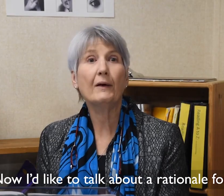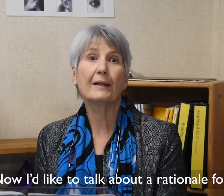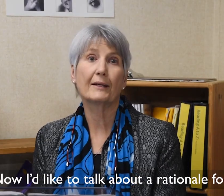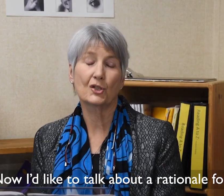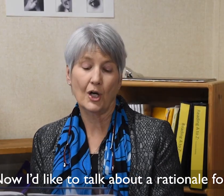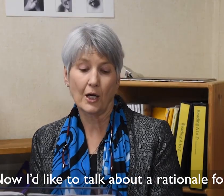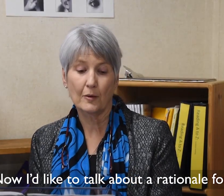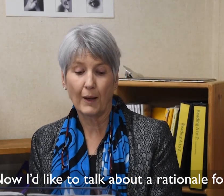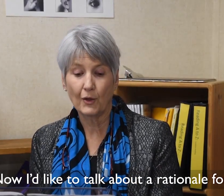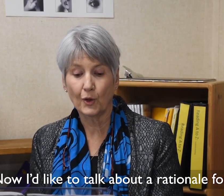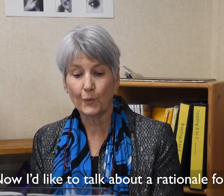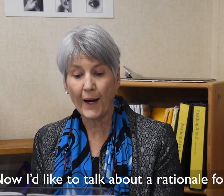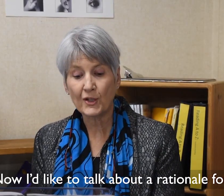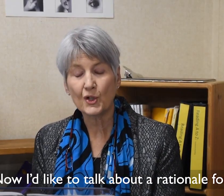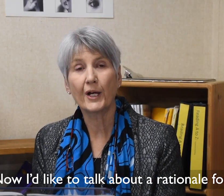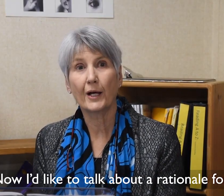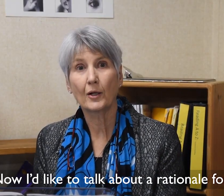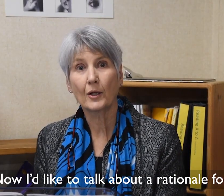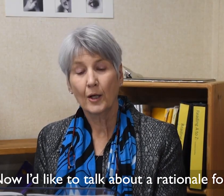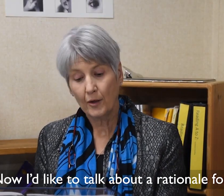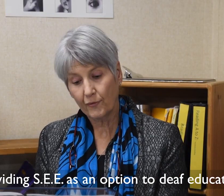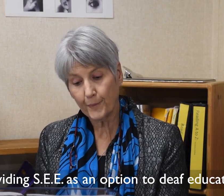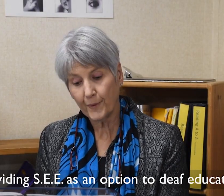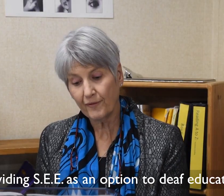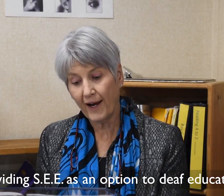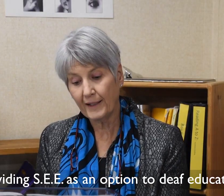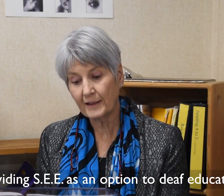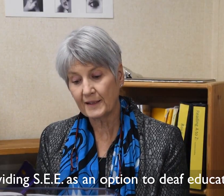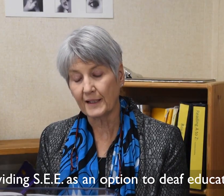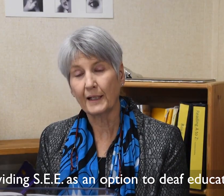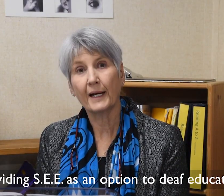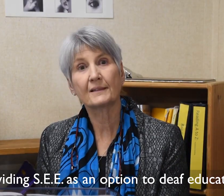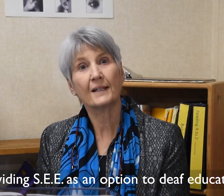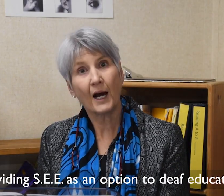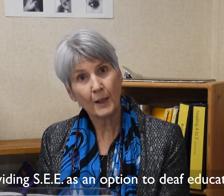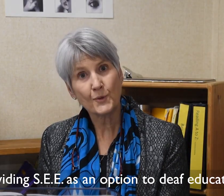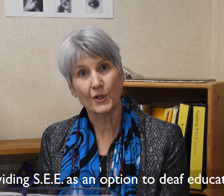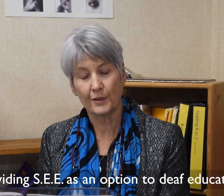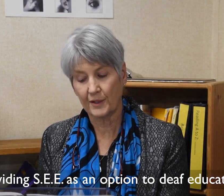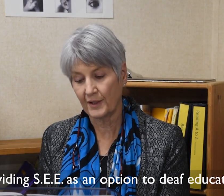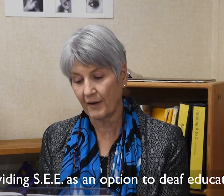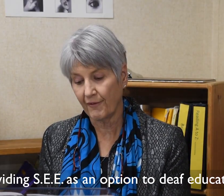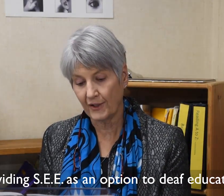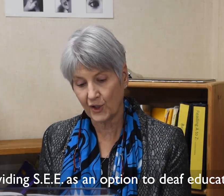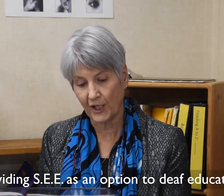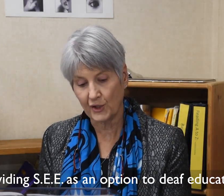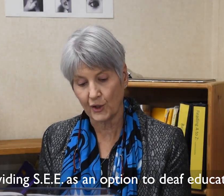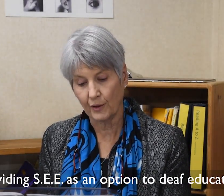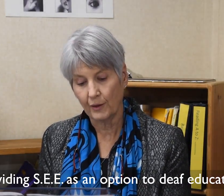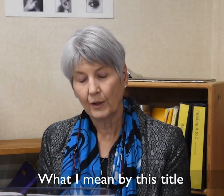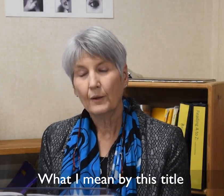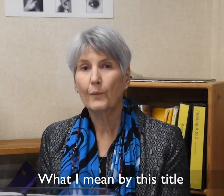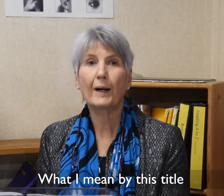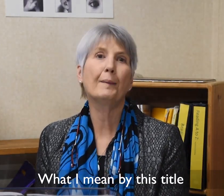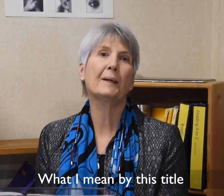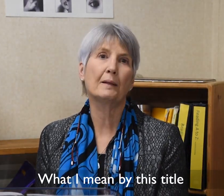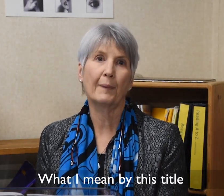Now I'd like to talk about a rationale for providing C as an option to deaf education. What I mean by